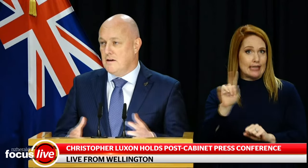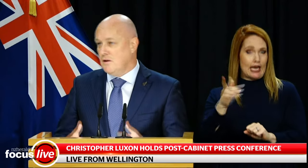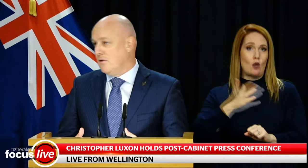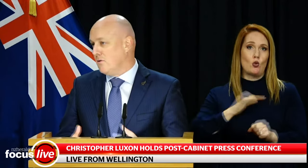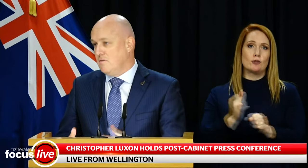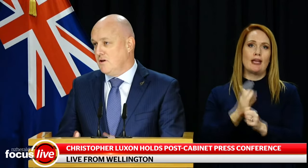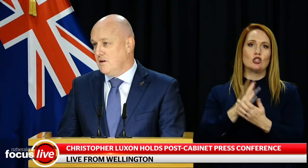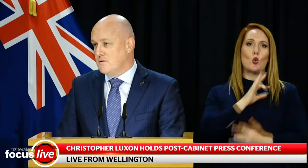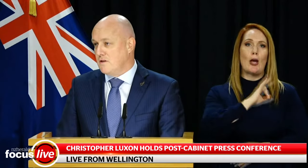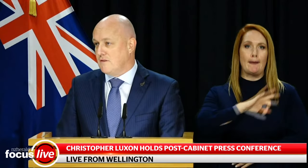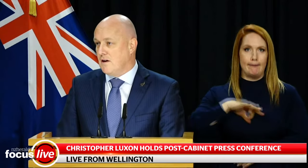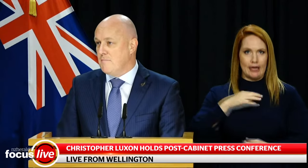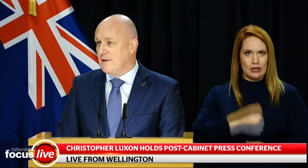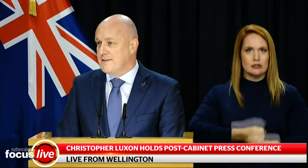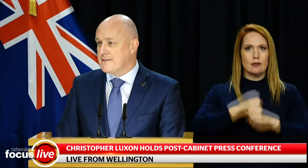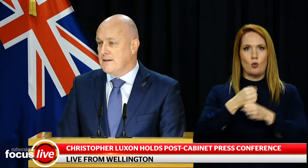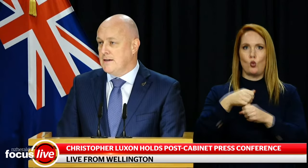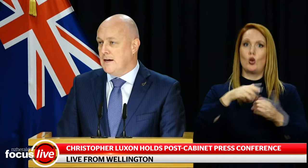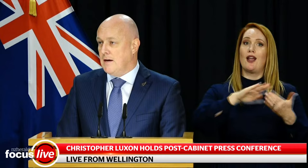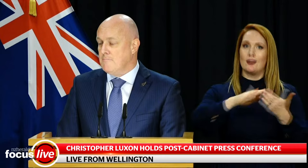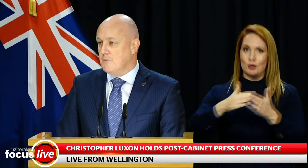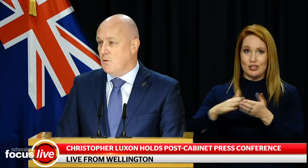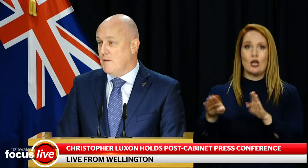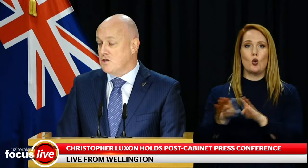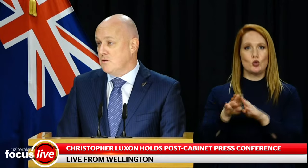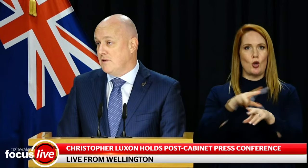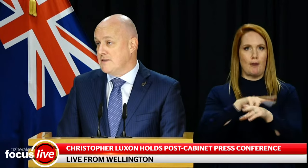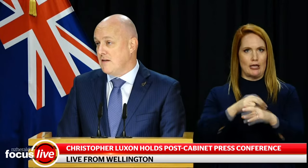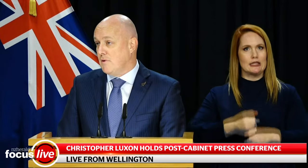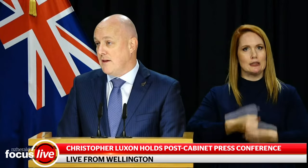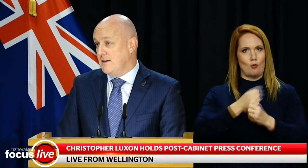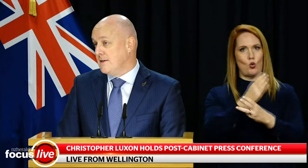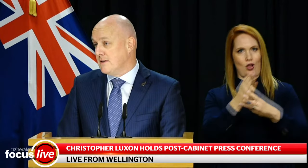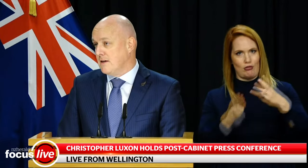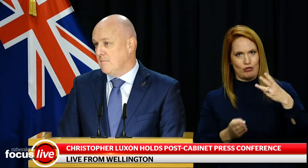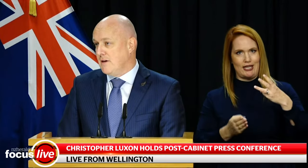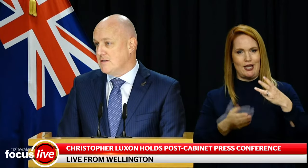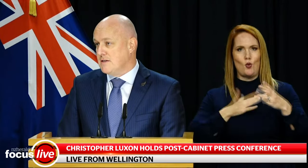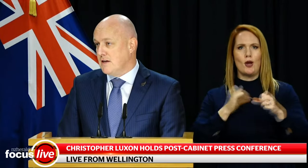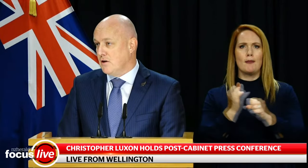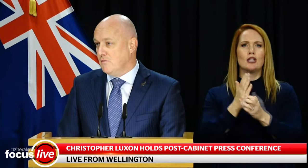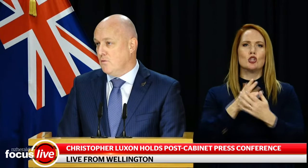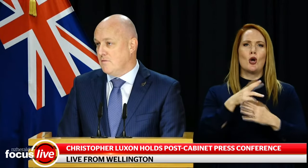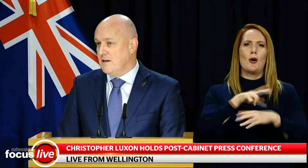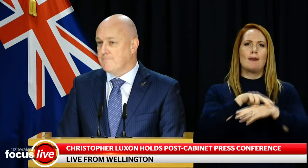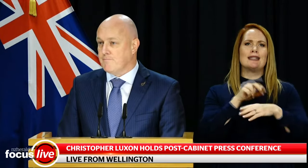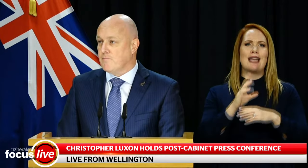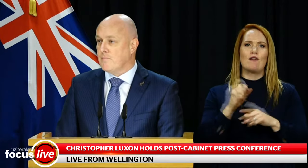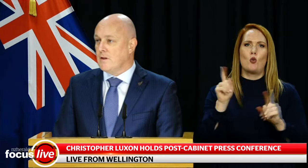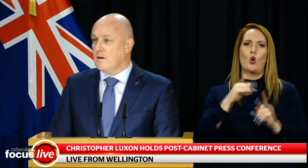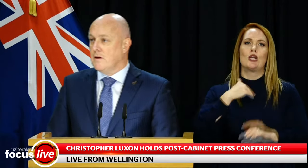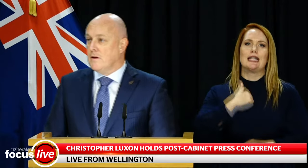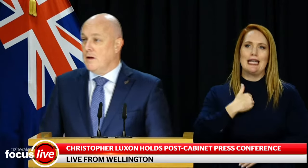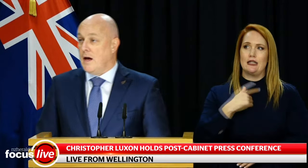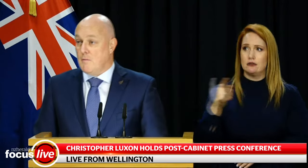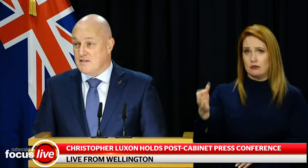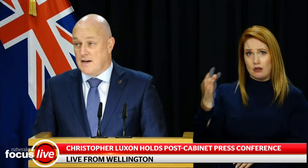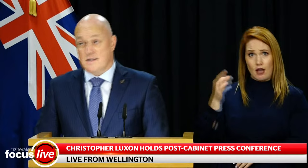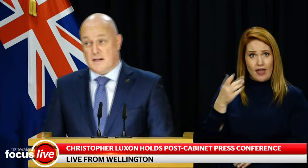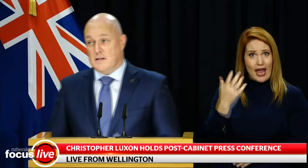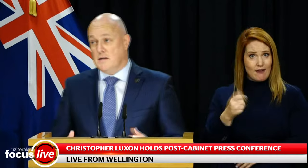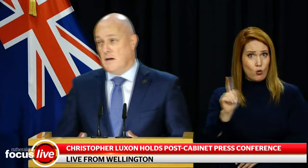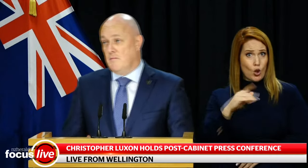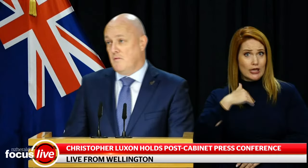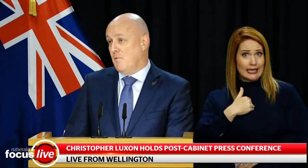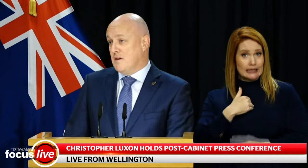the Mayor, the local community, and also the frontline police. We'll make sure the police have what they need as they go forward from here. As